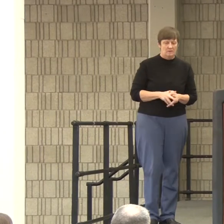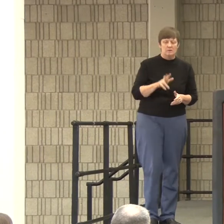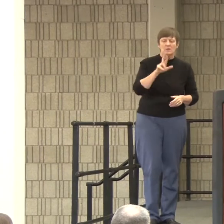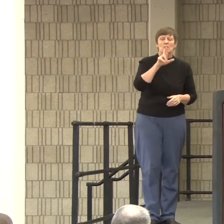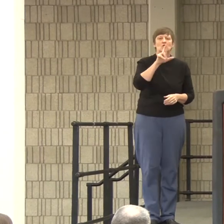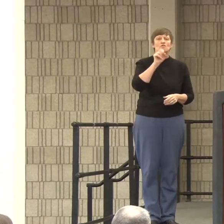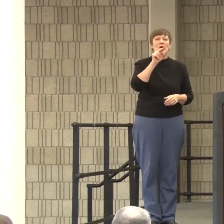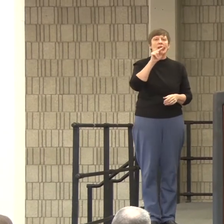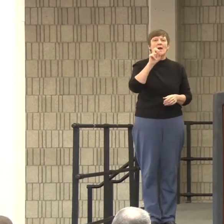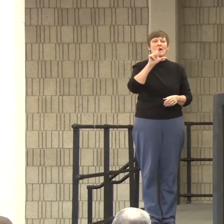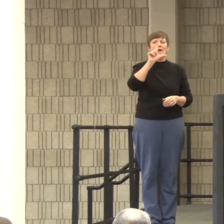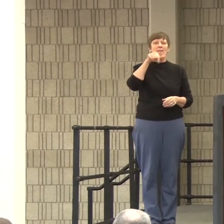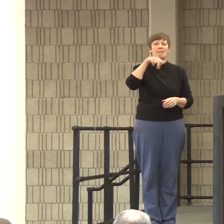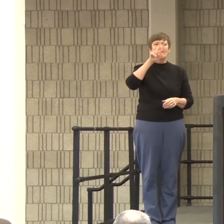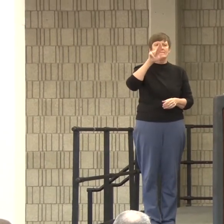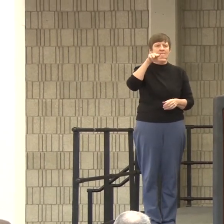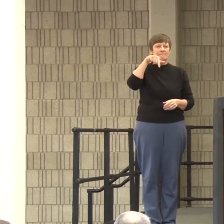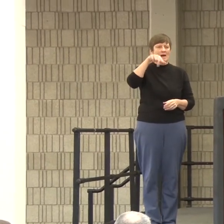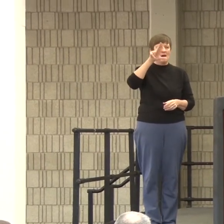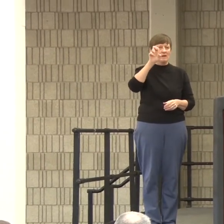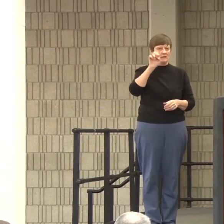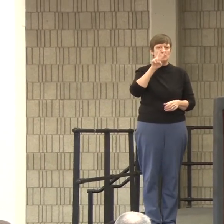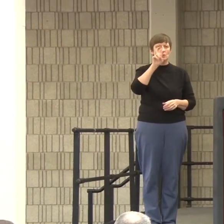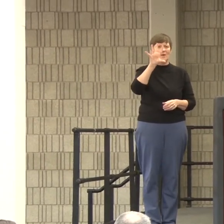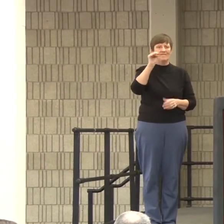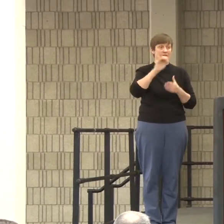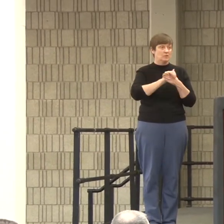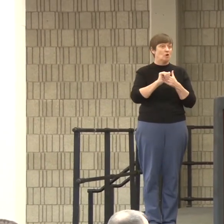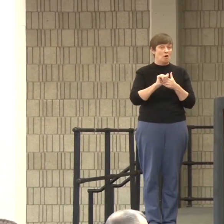Rainey Levesque, $250.